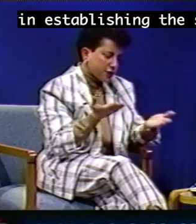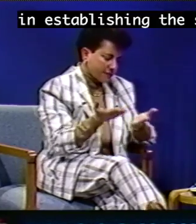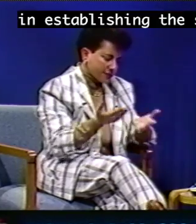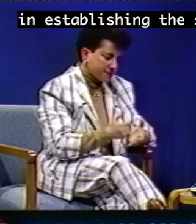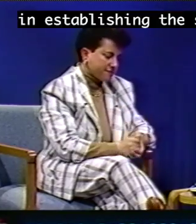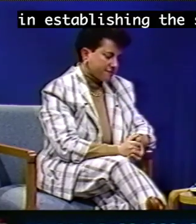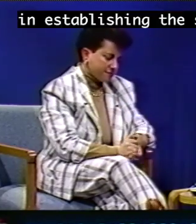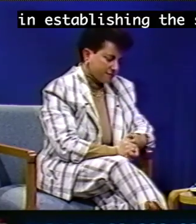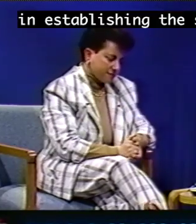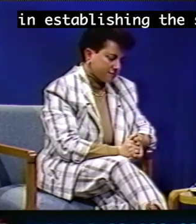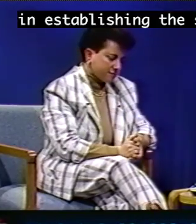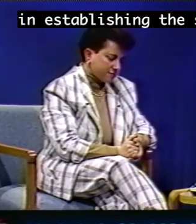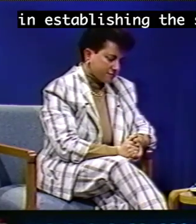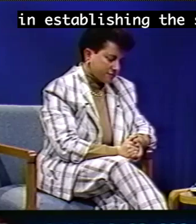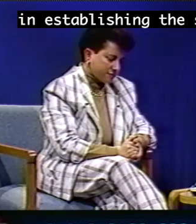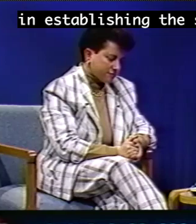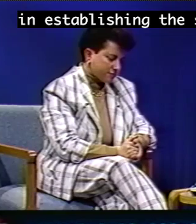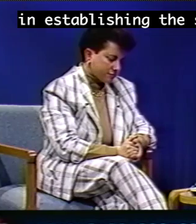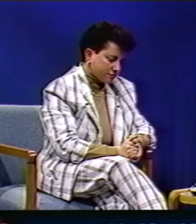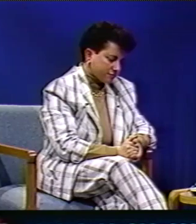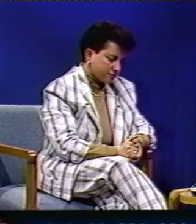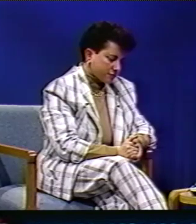in establishing the service.